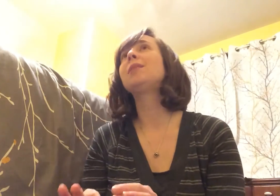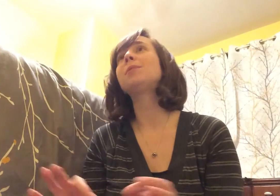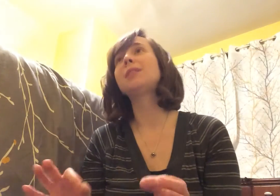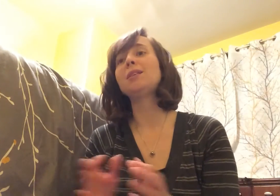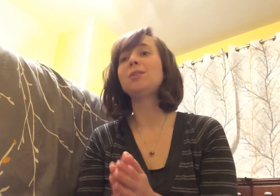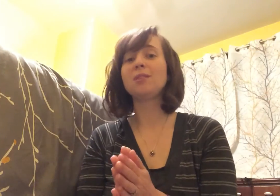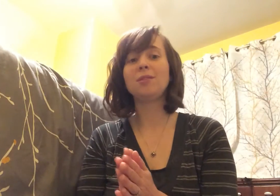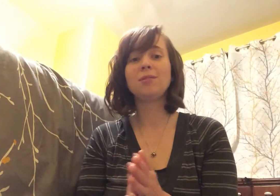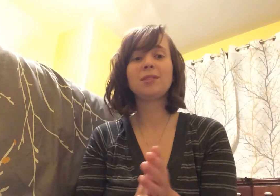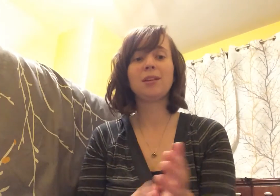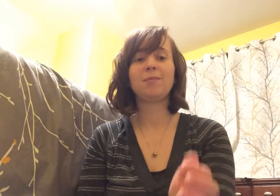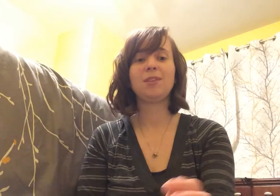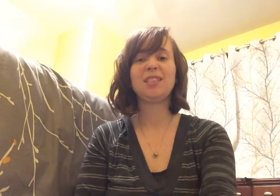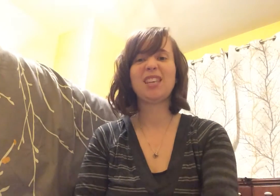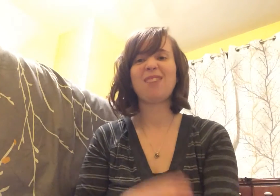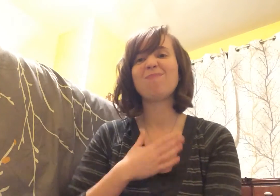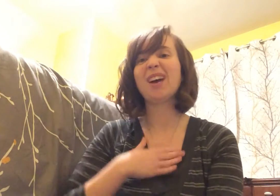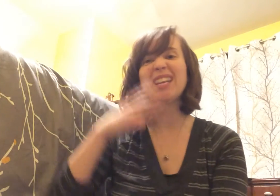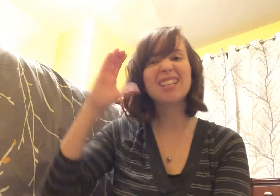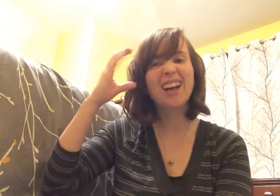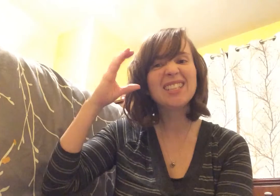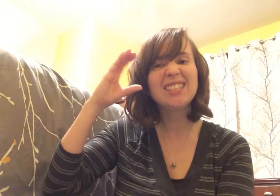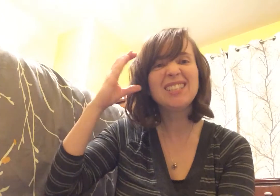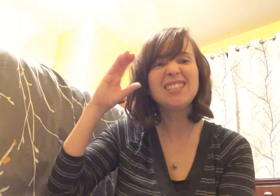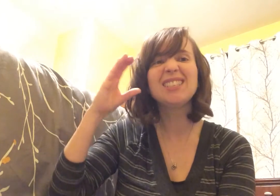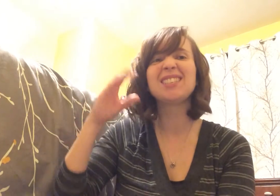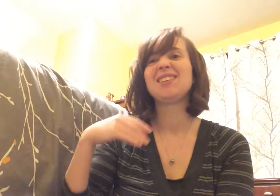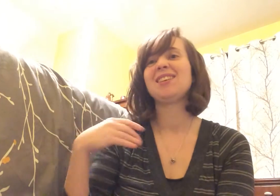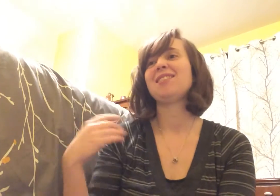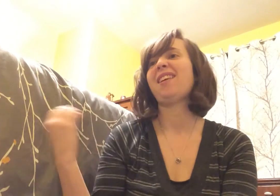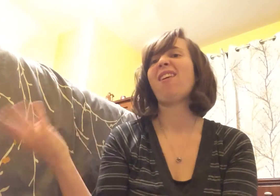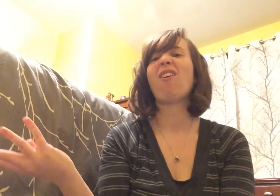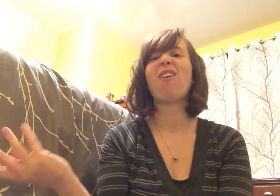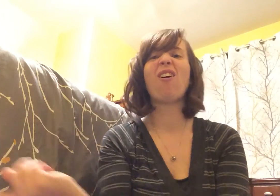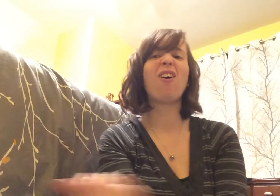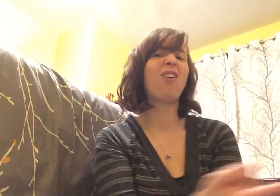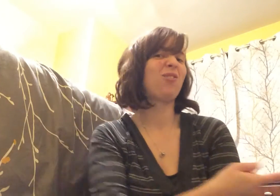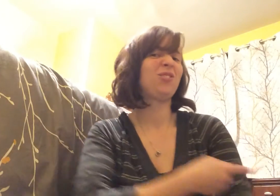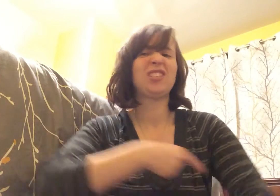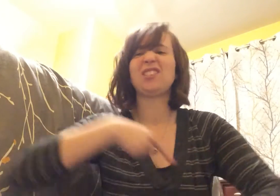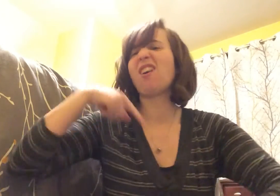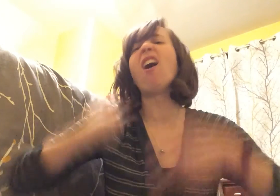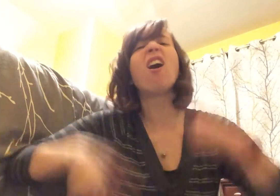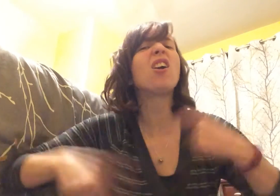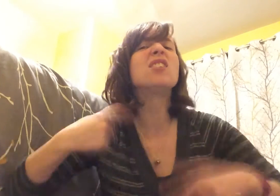example sentence you can use, you can say, my cousins, they all just argue.